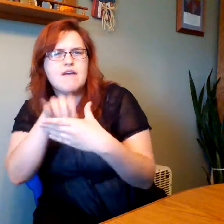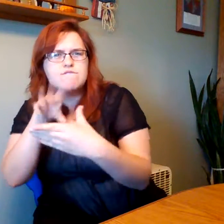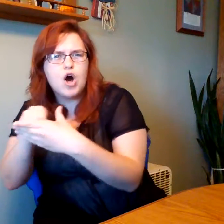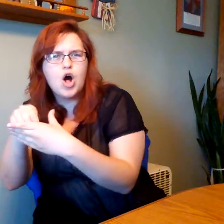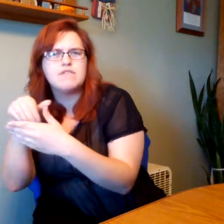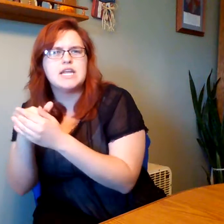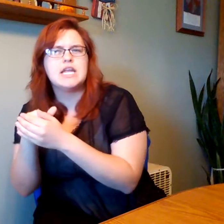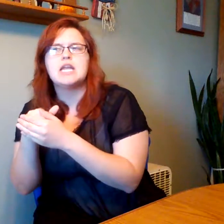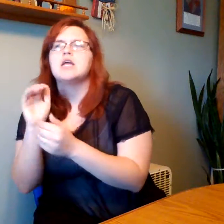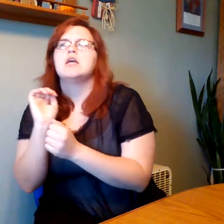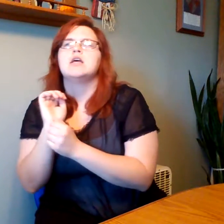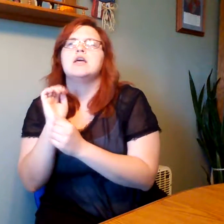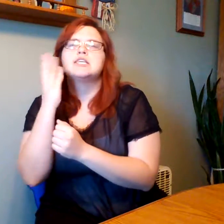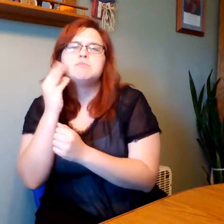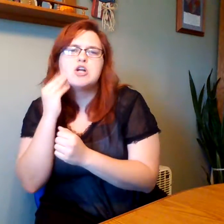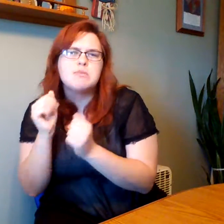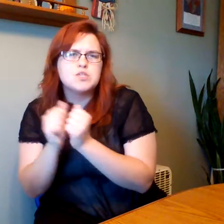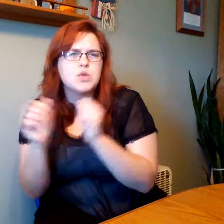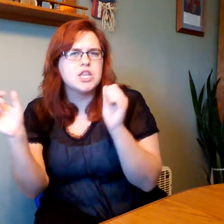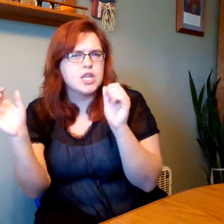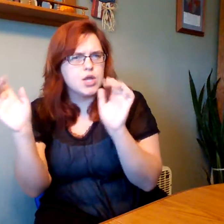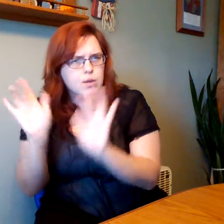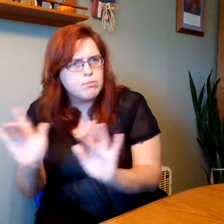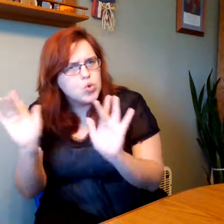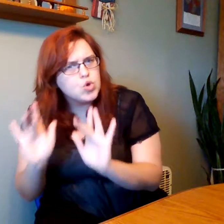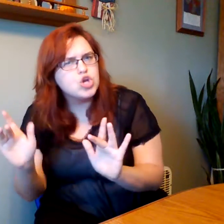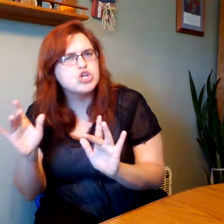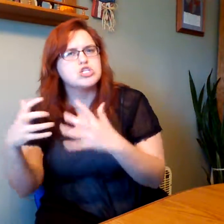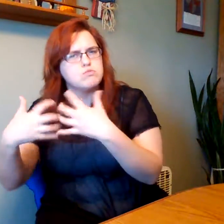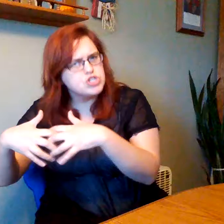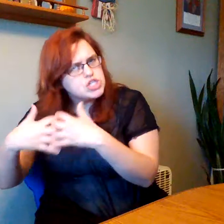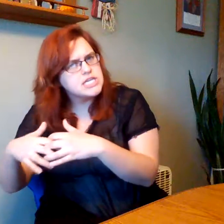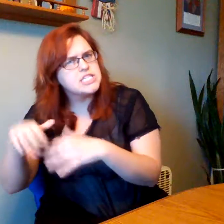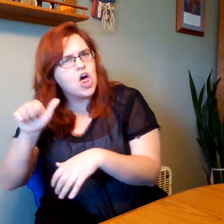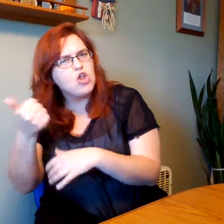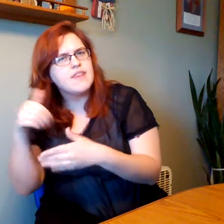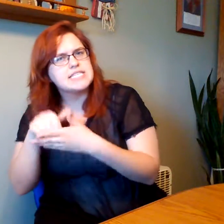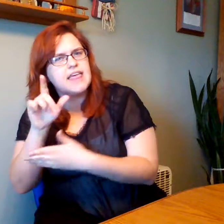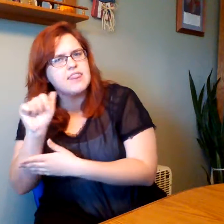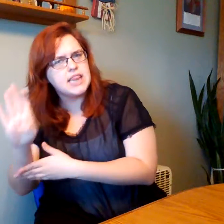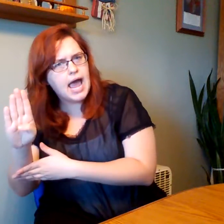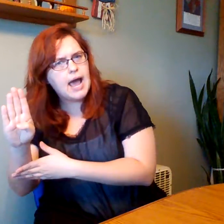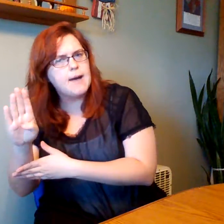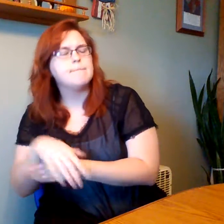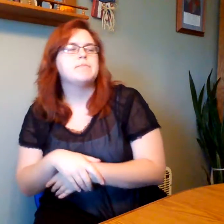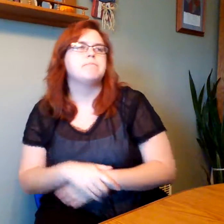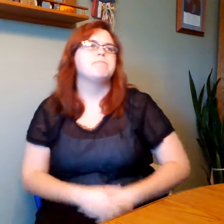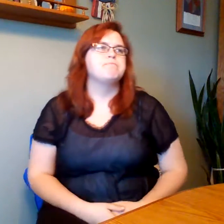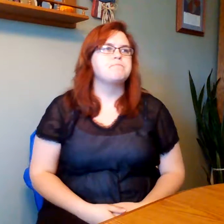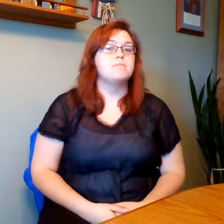other kinds of machines in the laboratory. And the way you do this is by signing